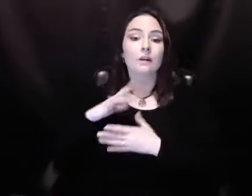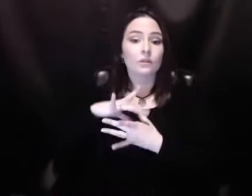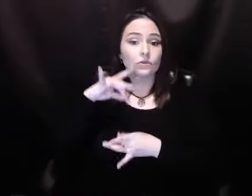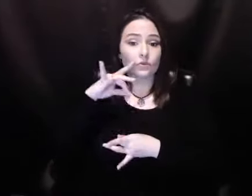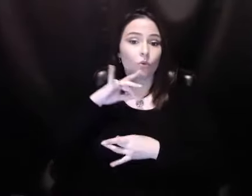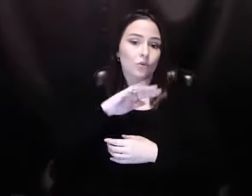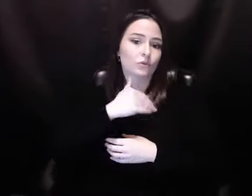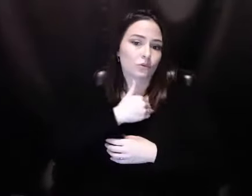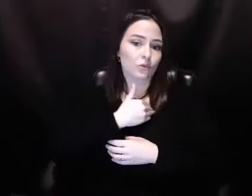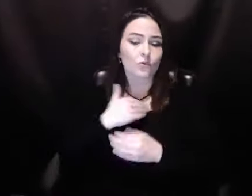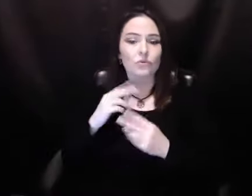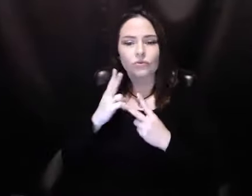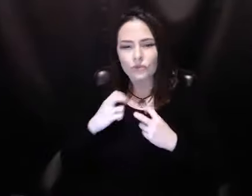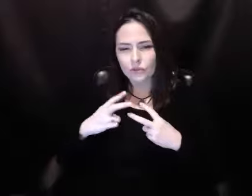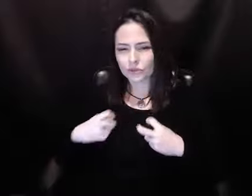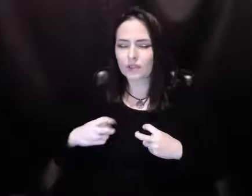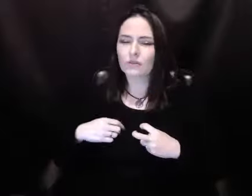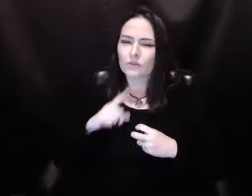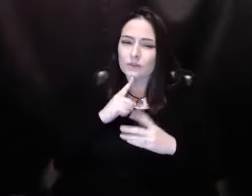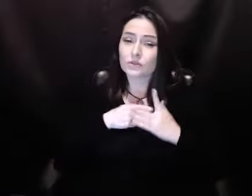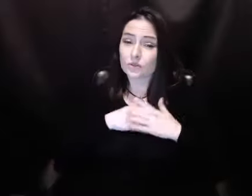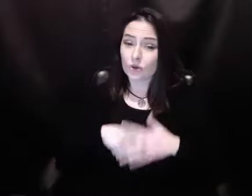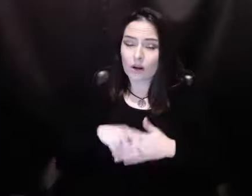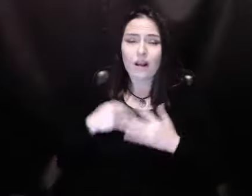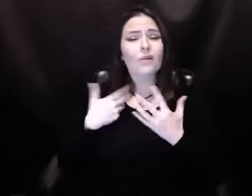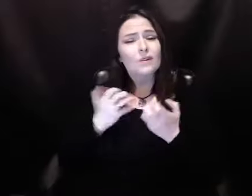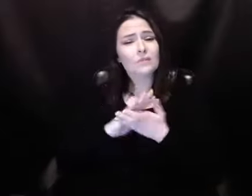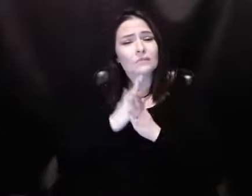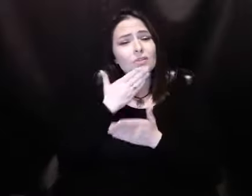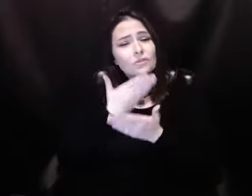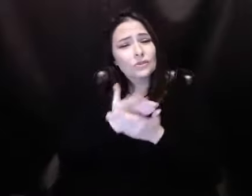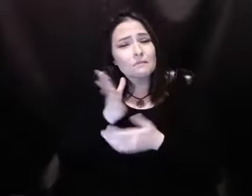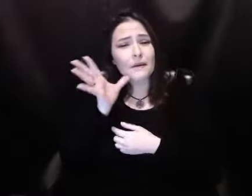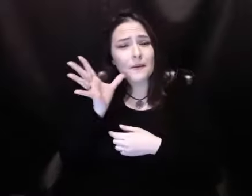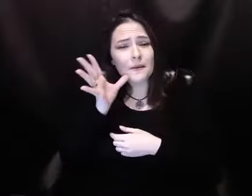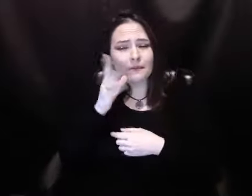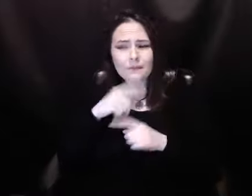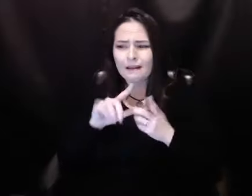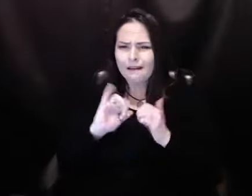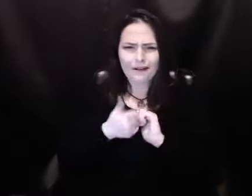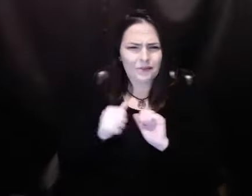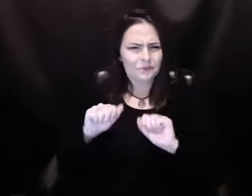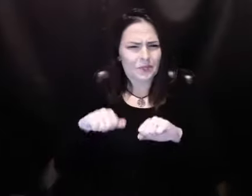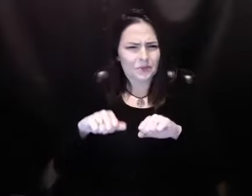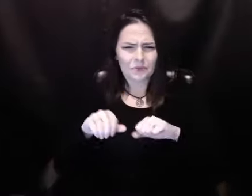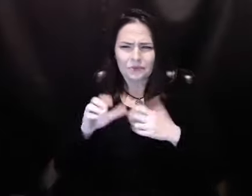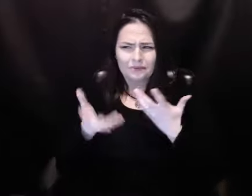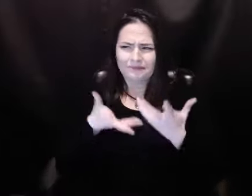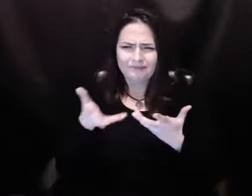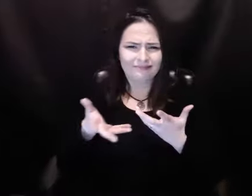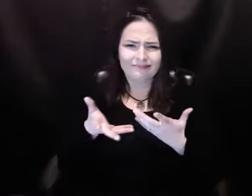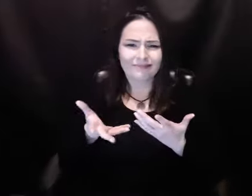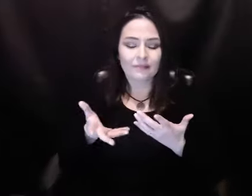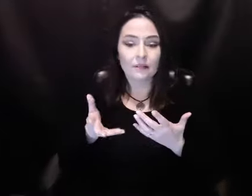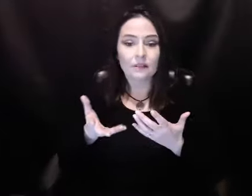as soon as I wasn't in control, I fumbled. I was an emotional wreck. I carried this baggage into